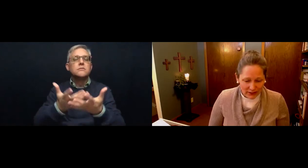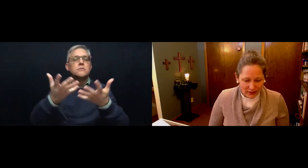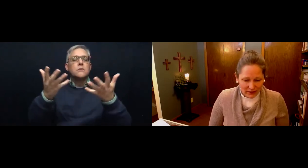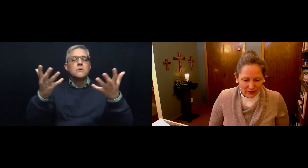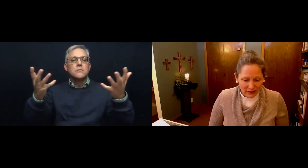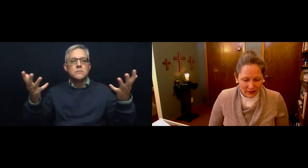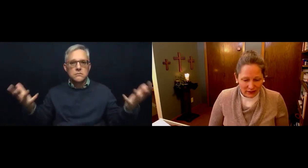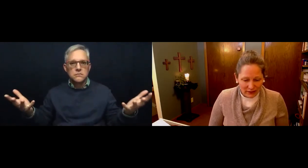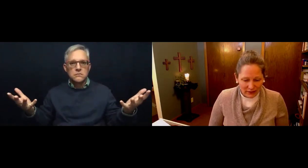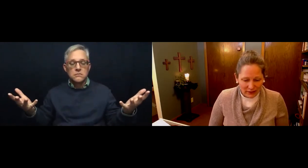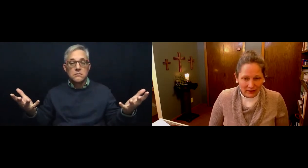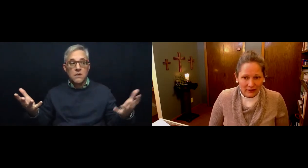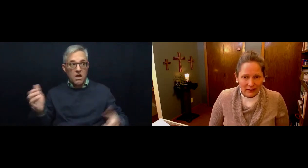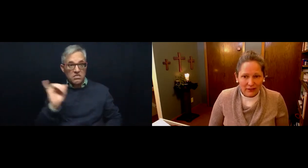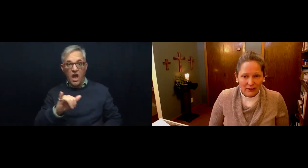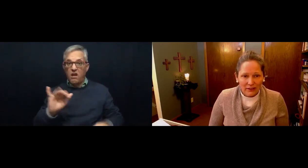urgent.